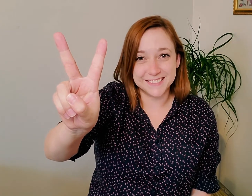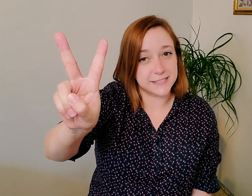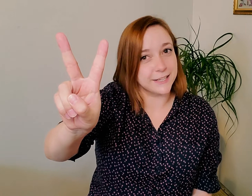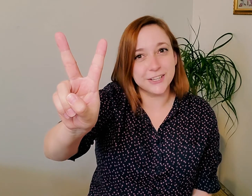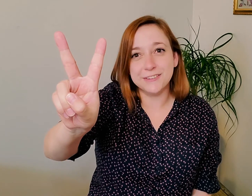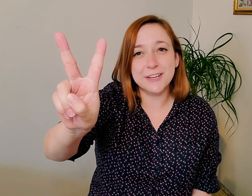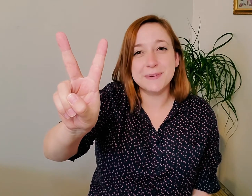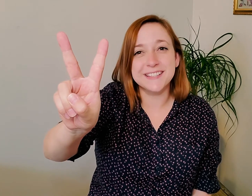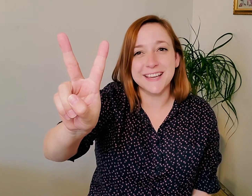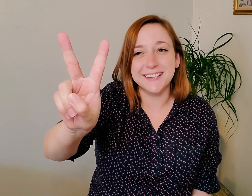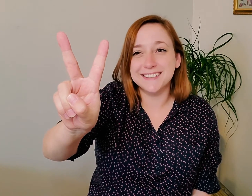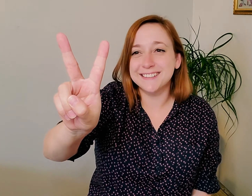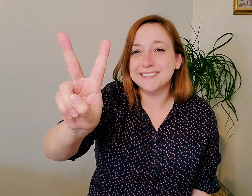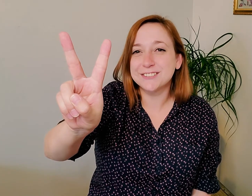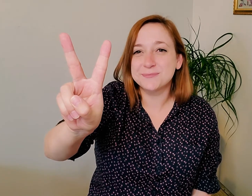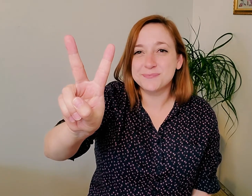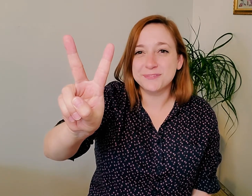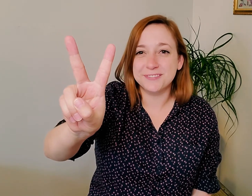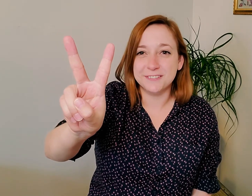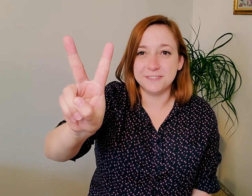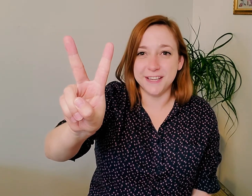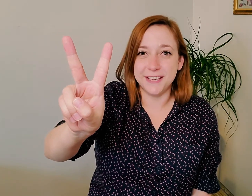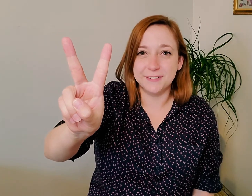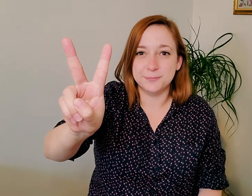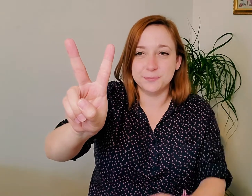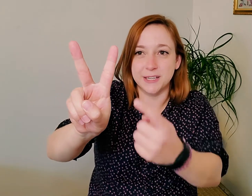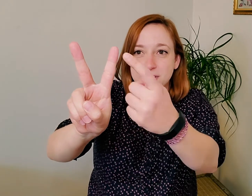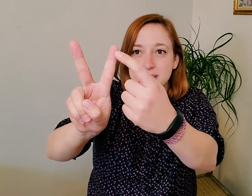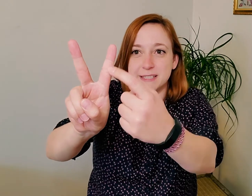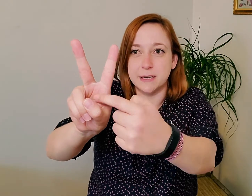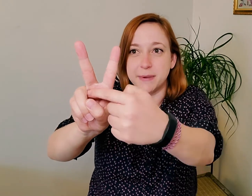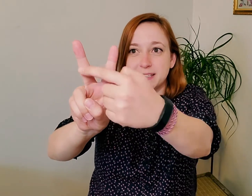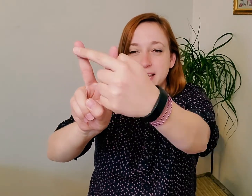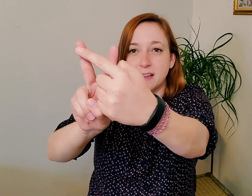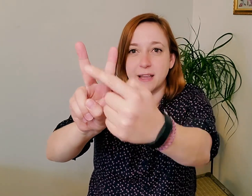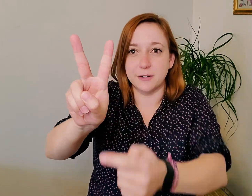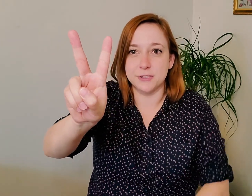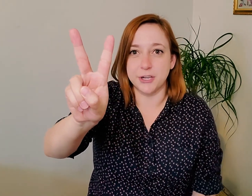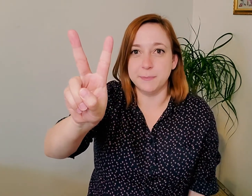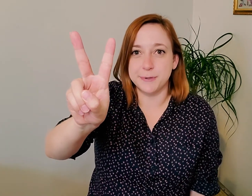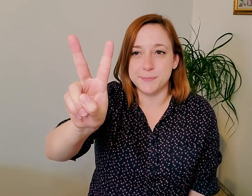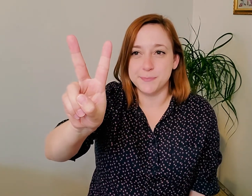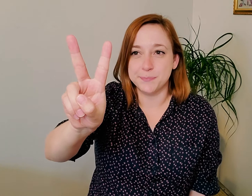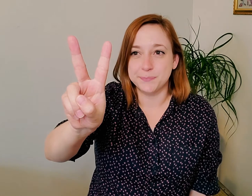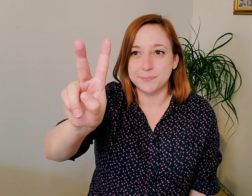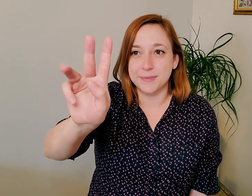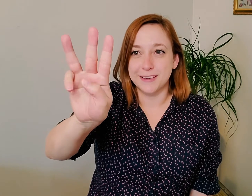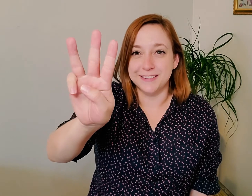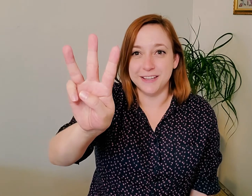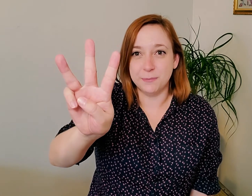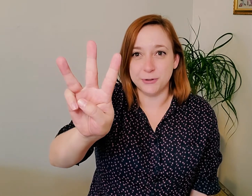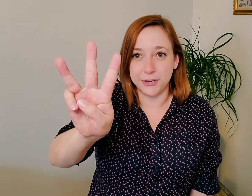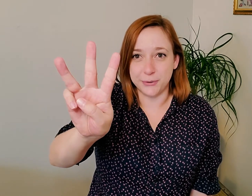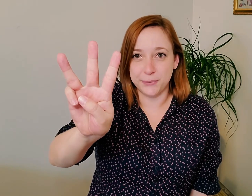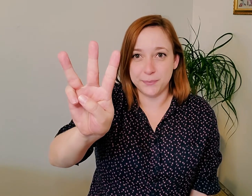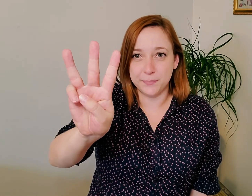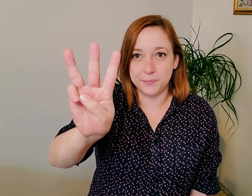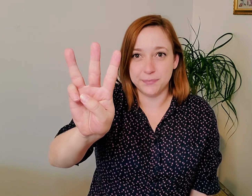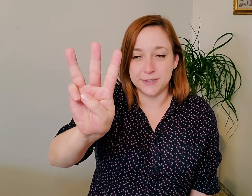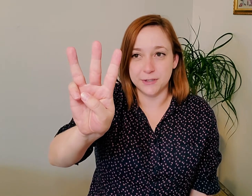like you're giving a peace sign. V, you can see it makes that letter shape. W, so you